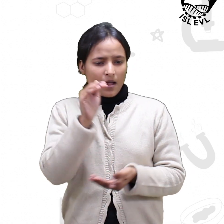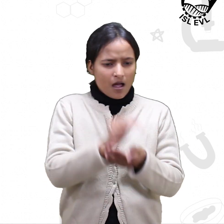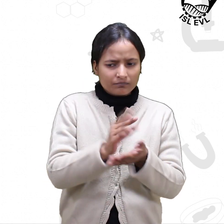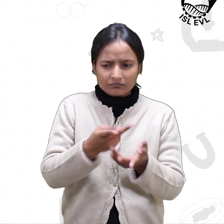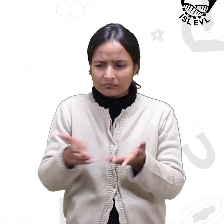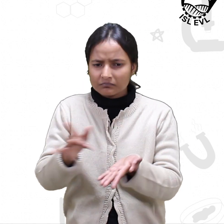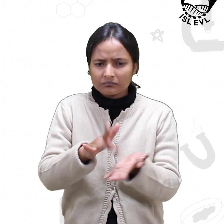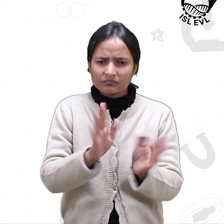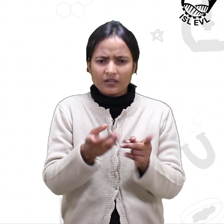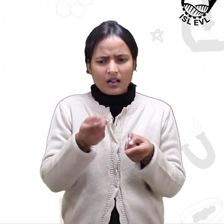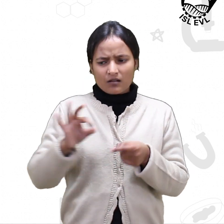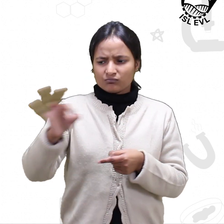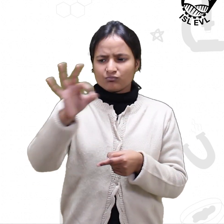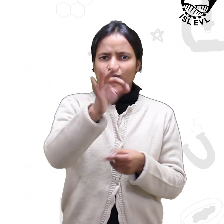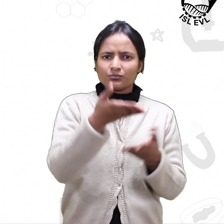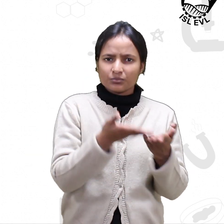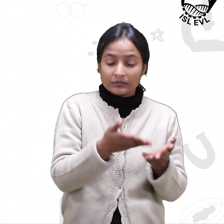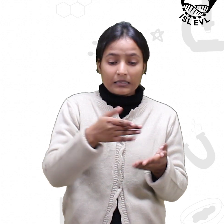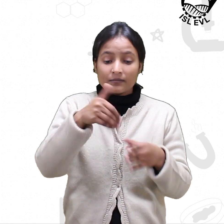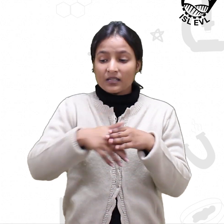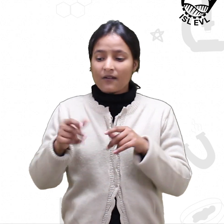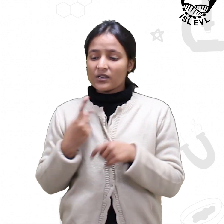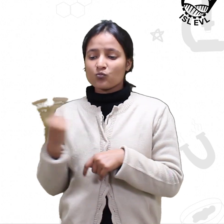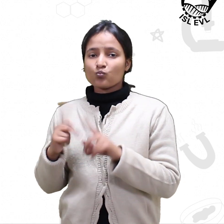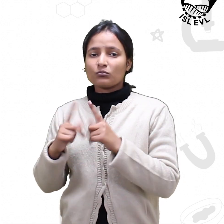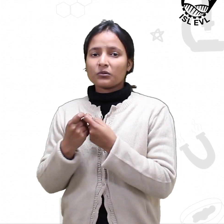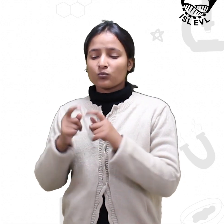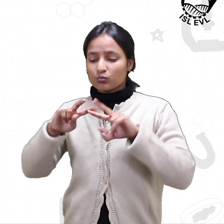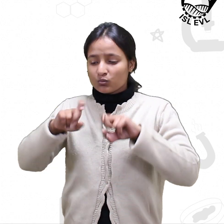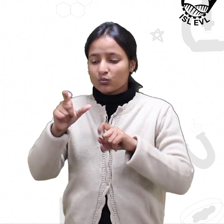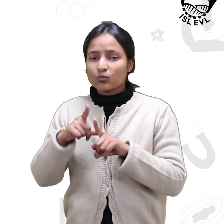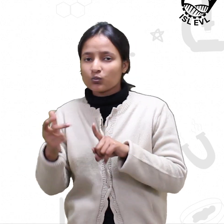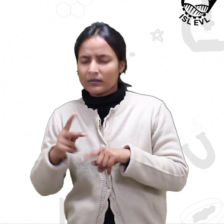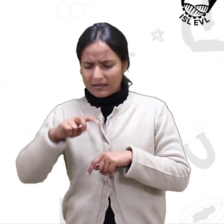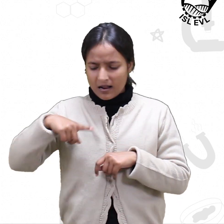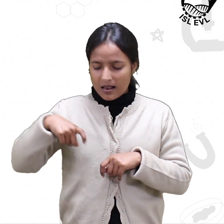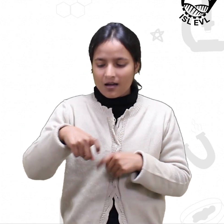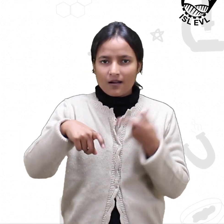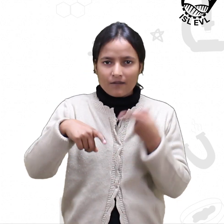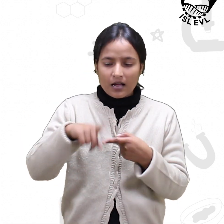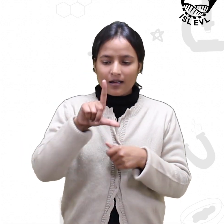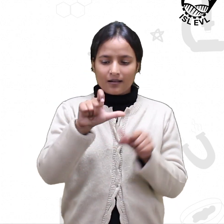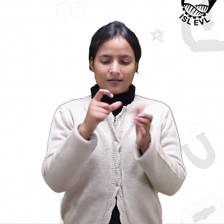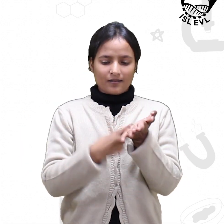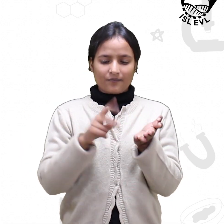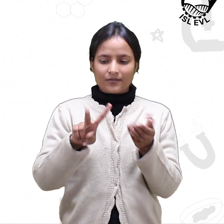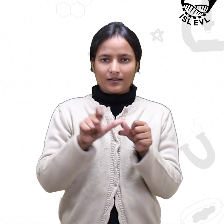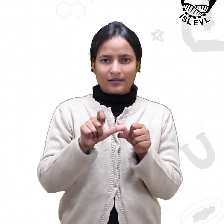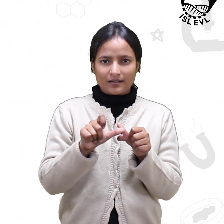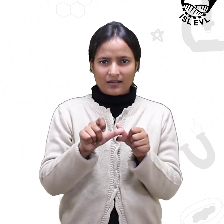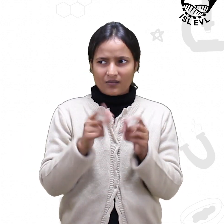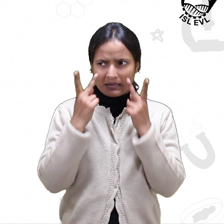around. So what Anushka did in our studies is we focused on the larva most of the time. So the larva, have you seen? No,